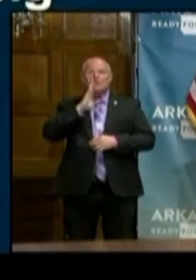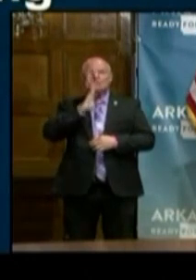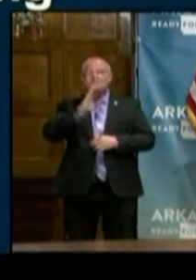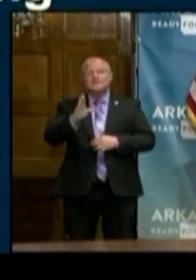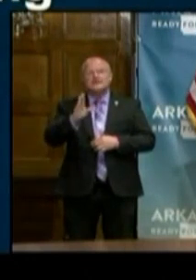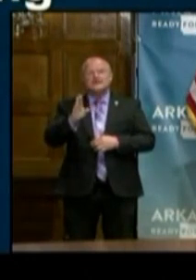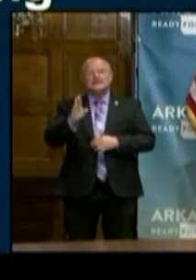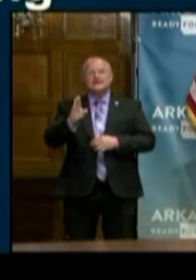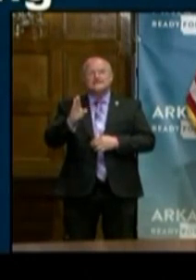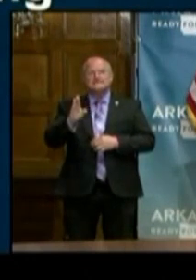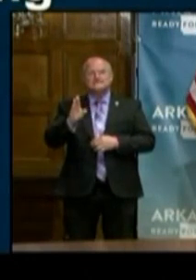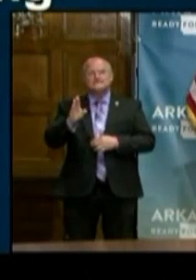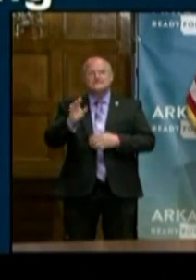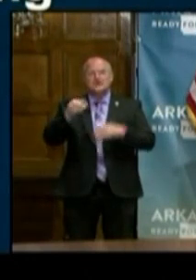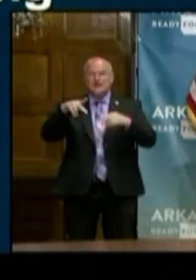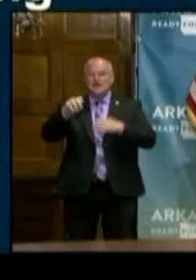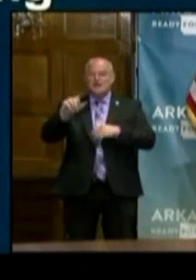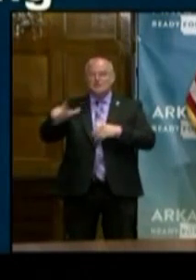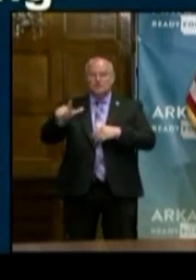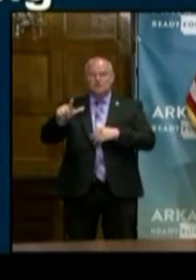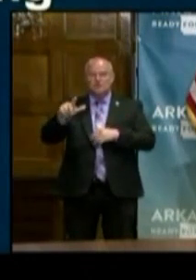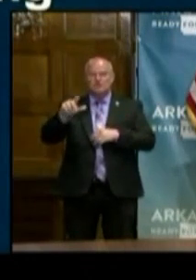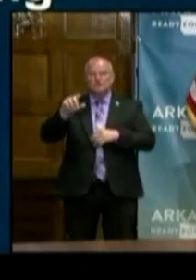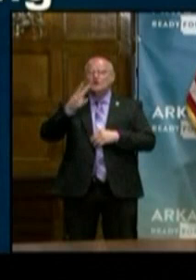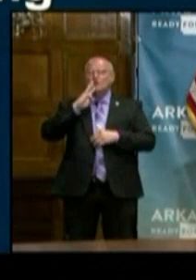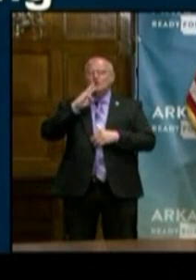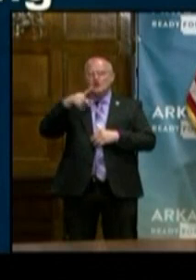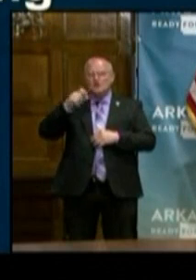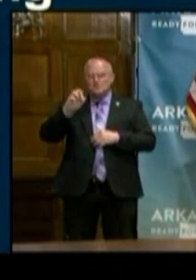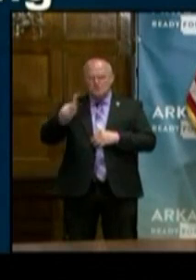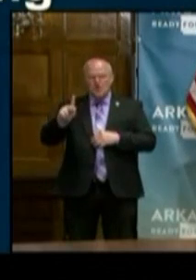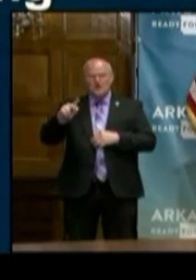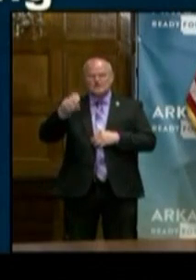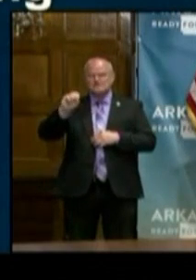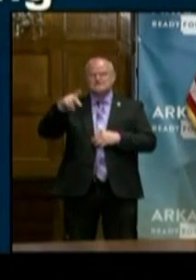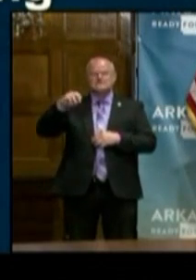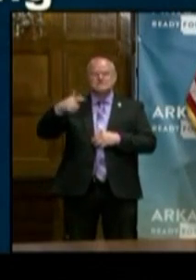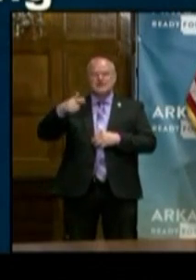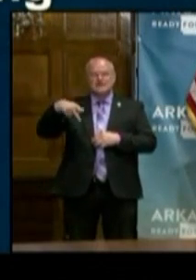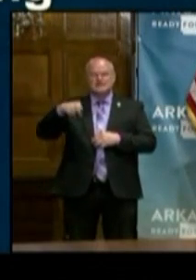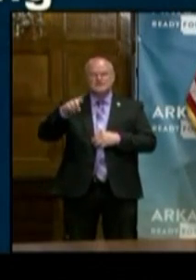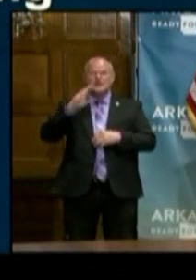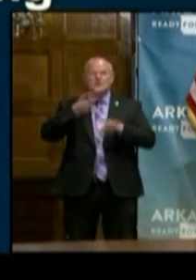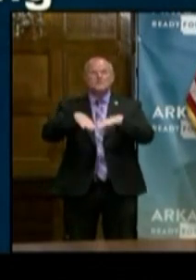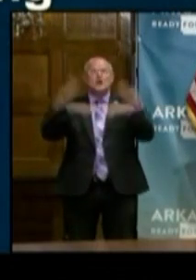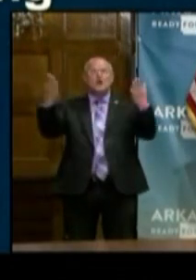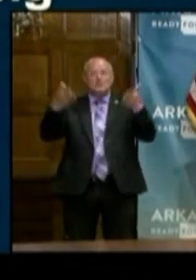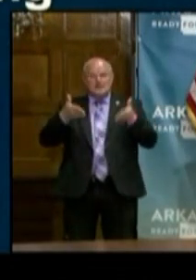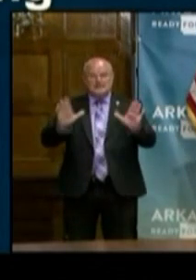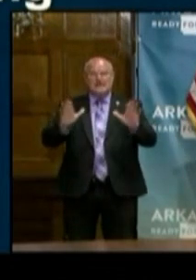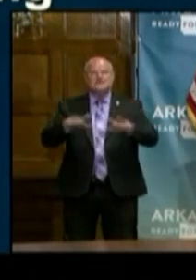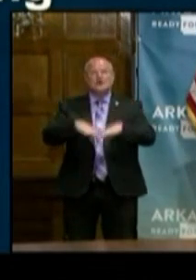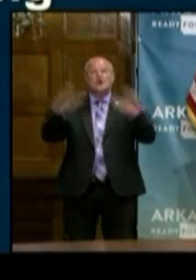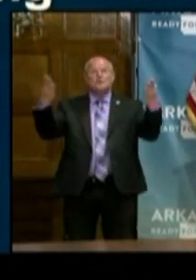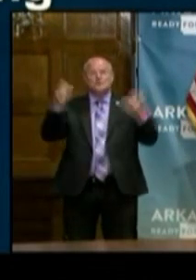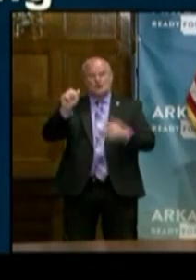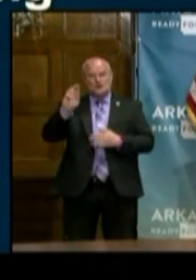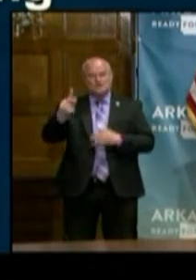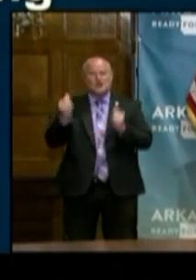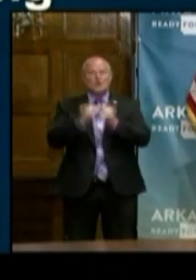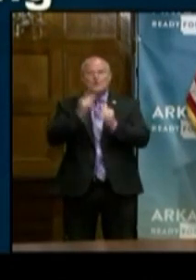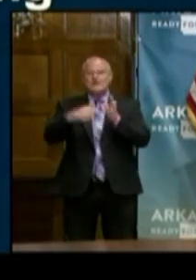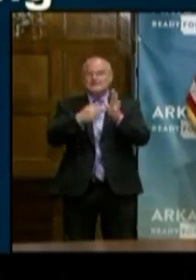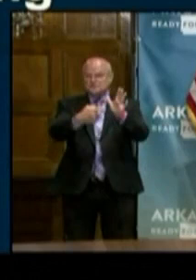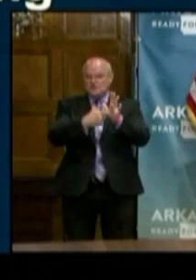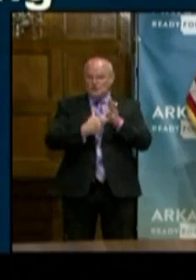be these pools, splash pads, water parks, swim beaches will be open, allowed to open in Arkansas with